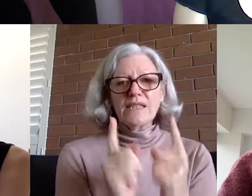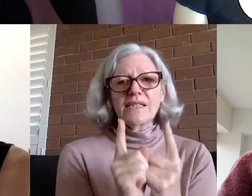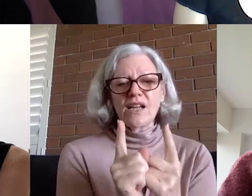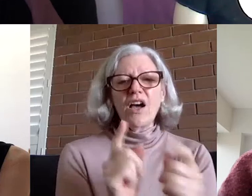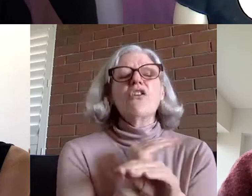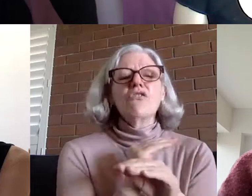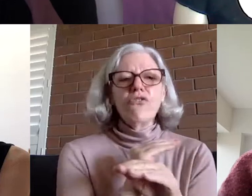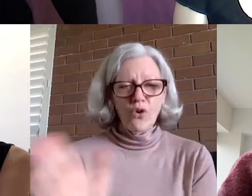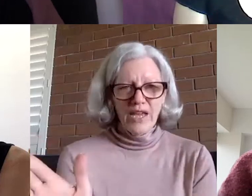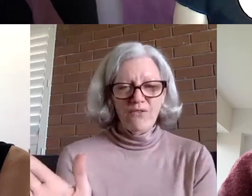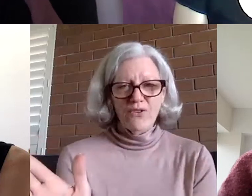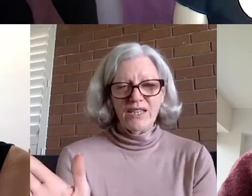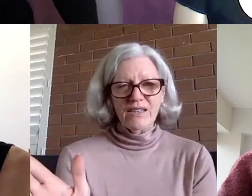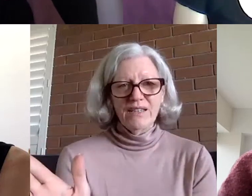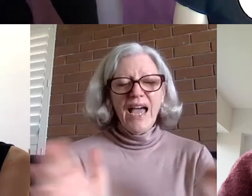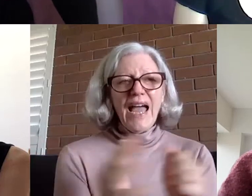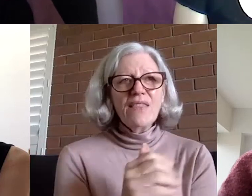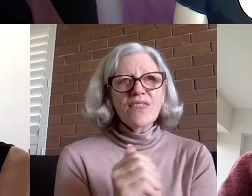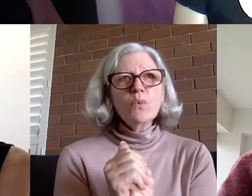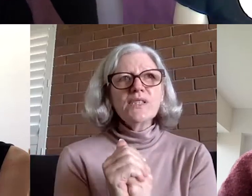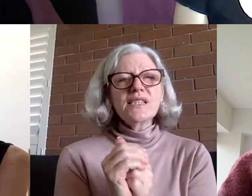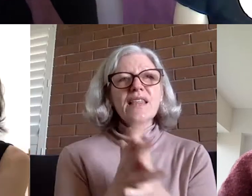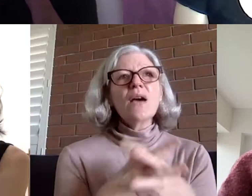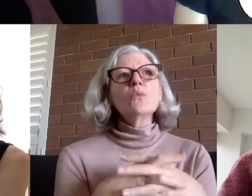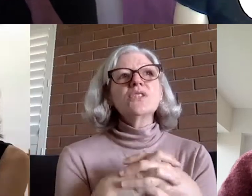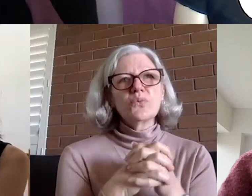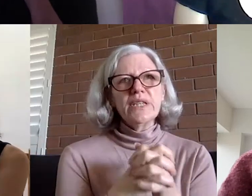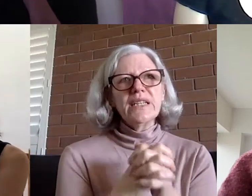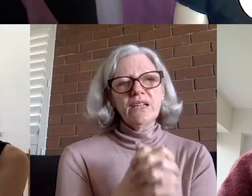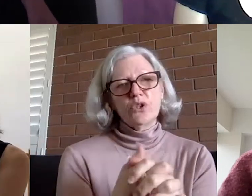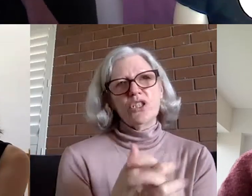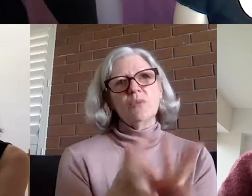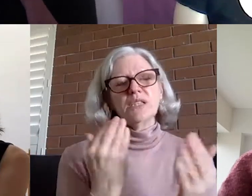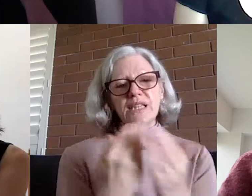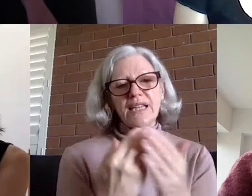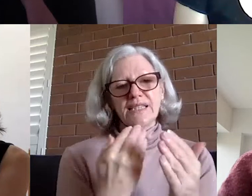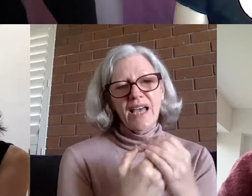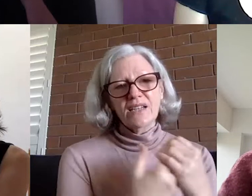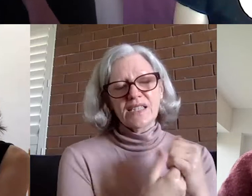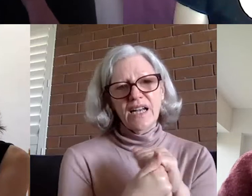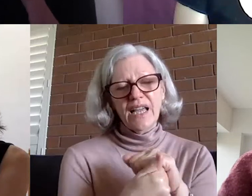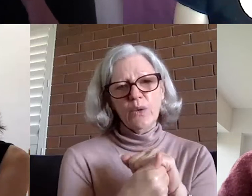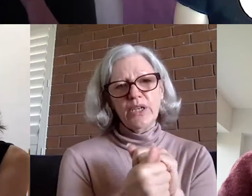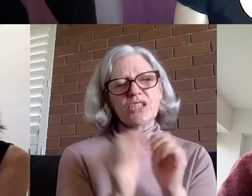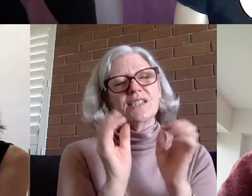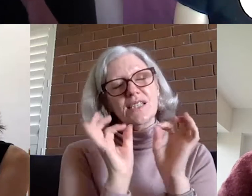one sign for everything. And that was really unfortunate because that's how sign language,